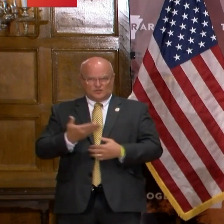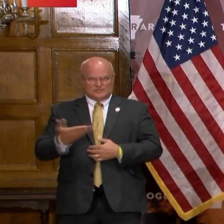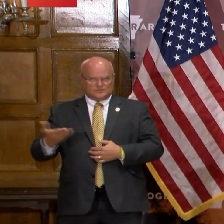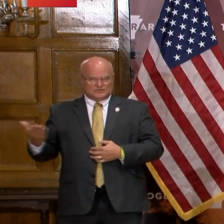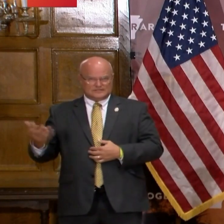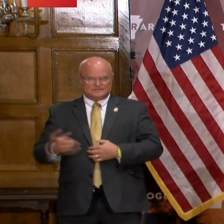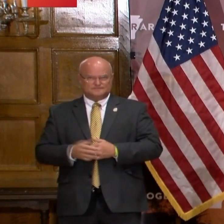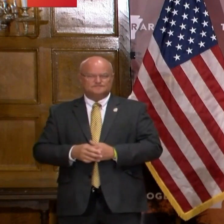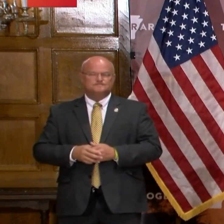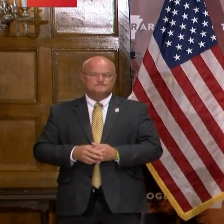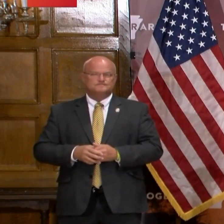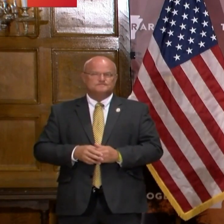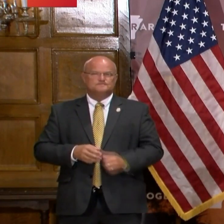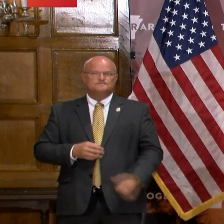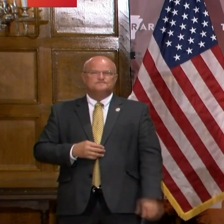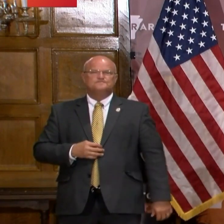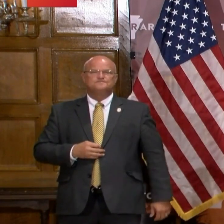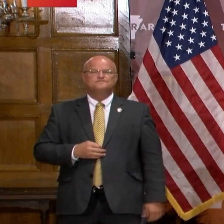resources.